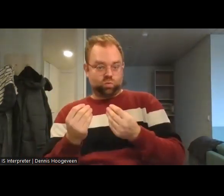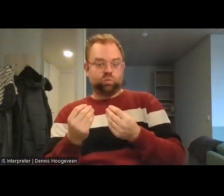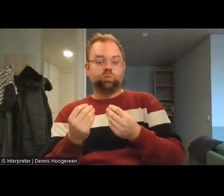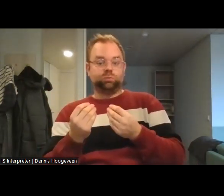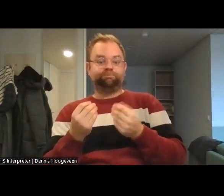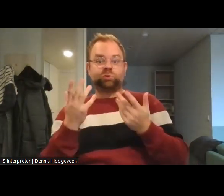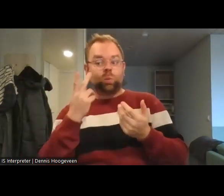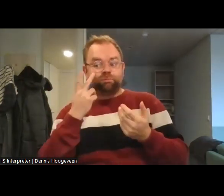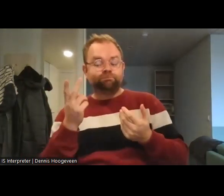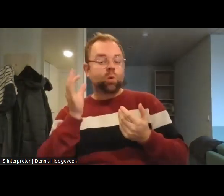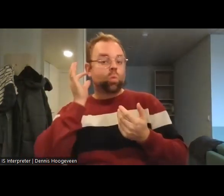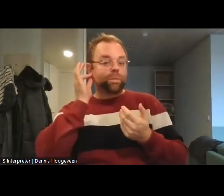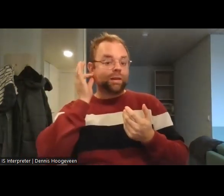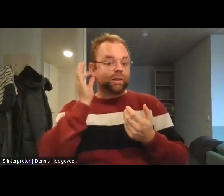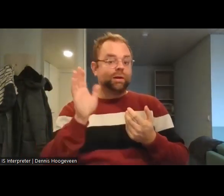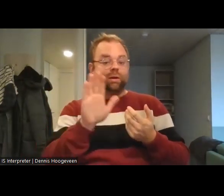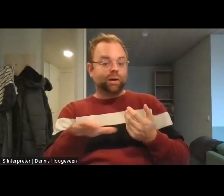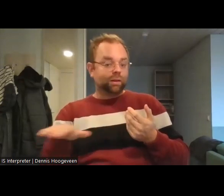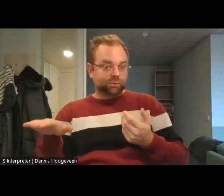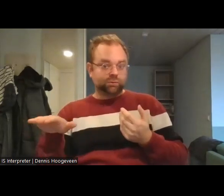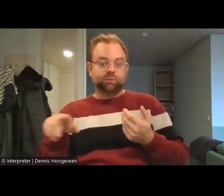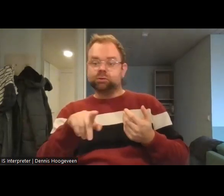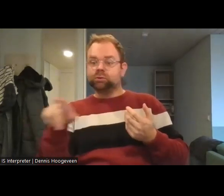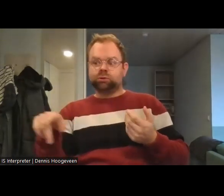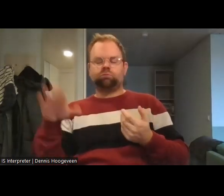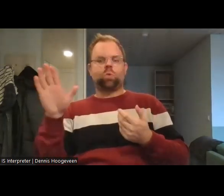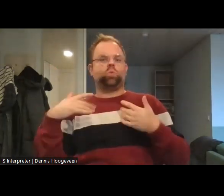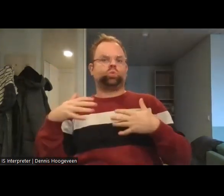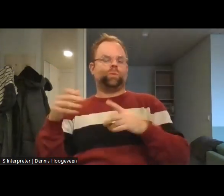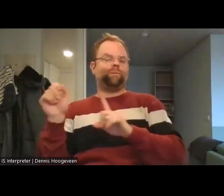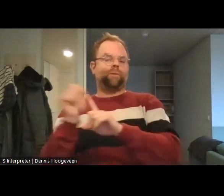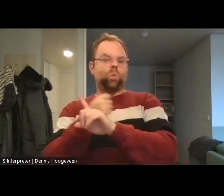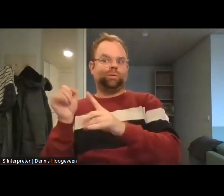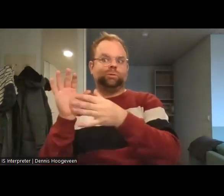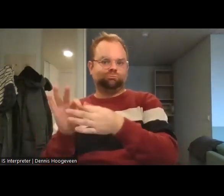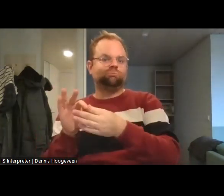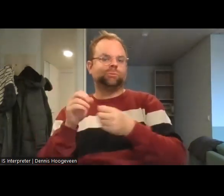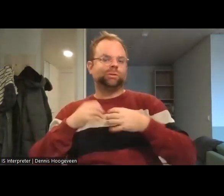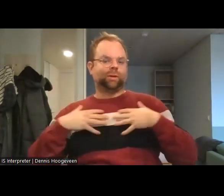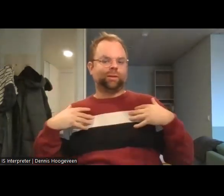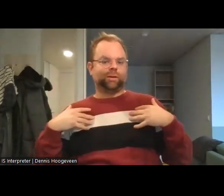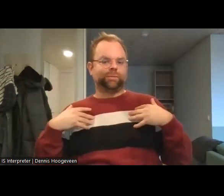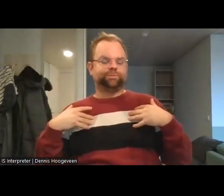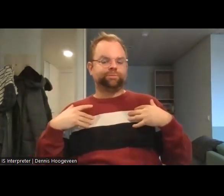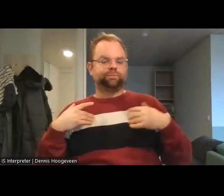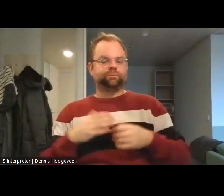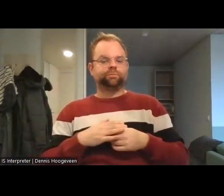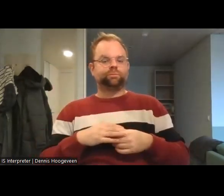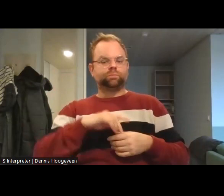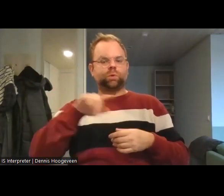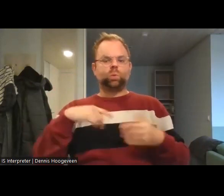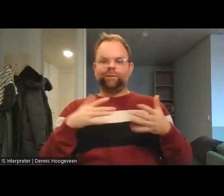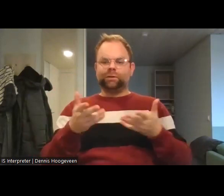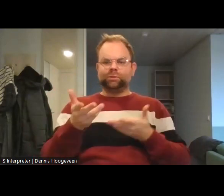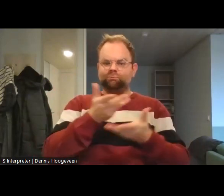both most common risks and barriers faced by women and girls with disabilities to access services, and